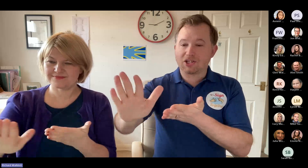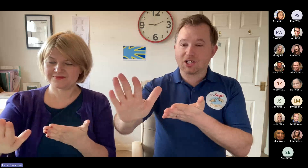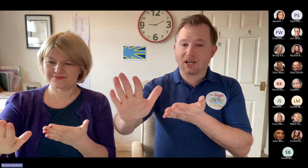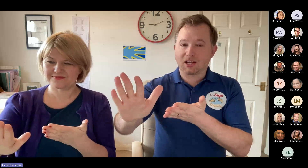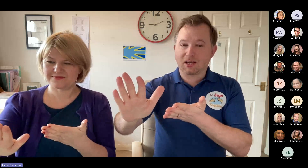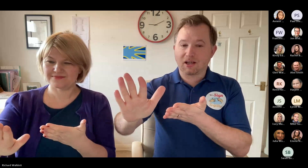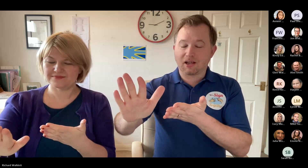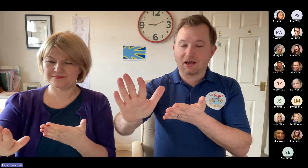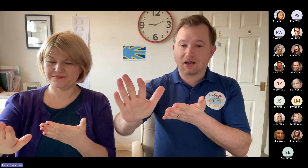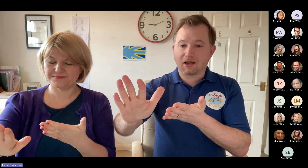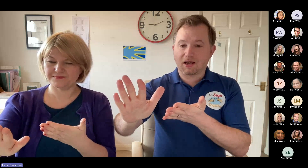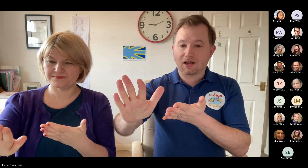H.